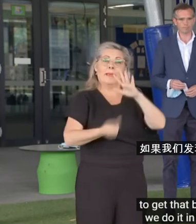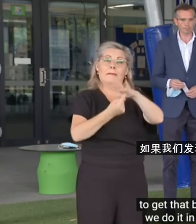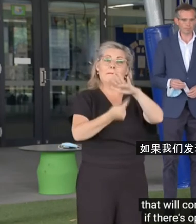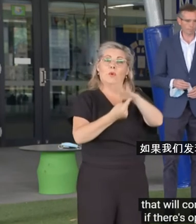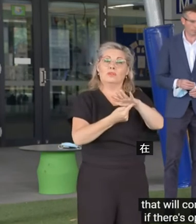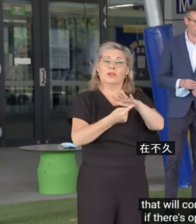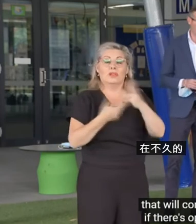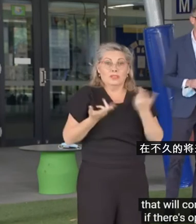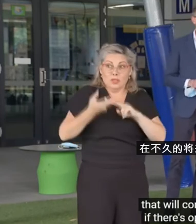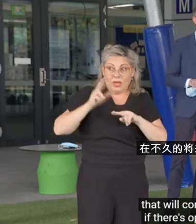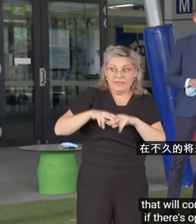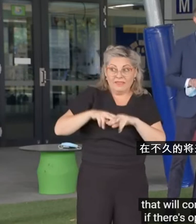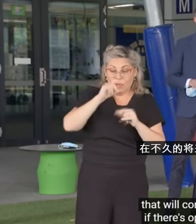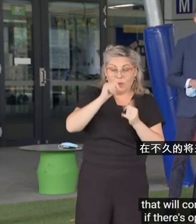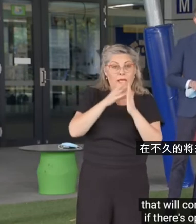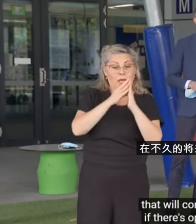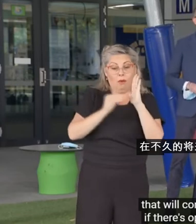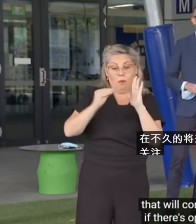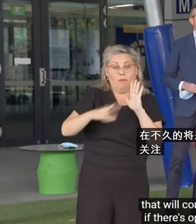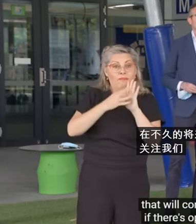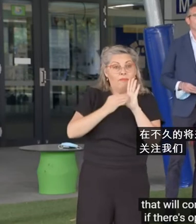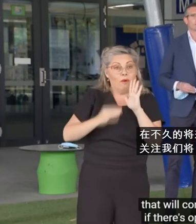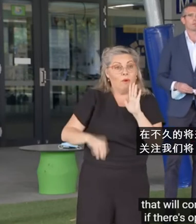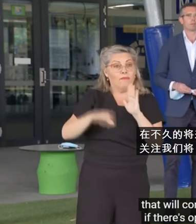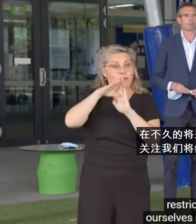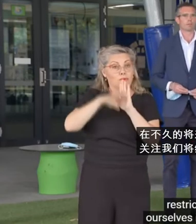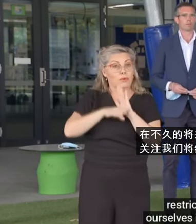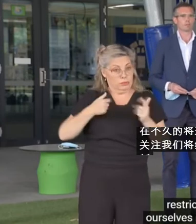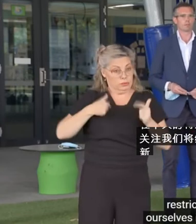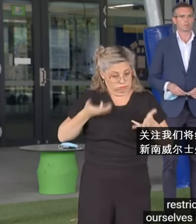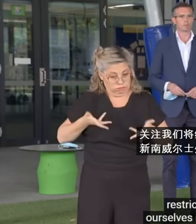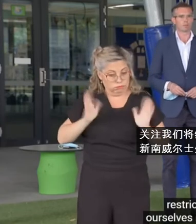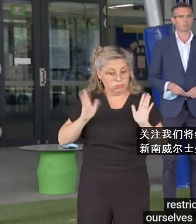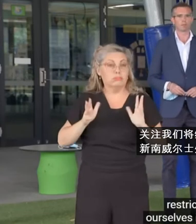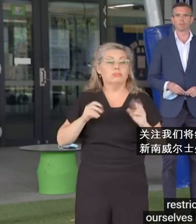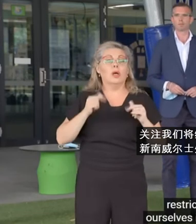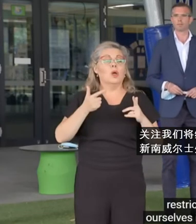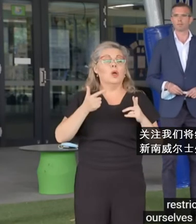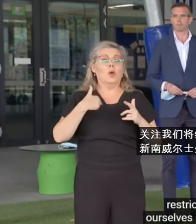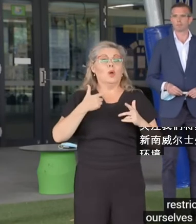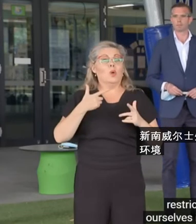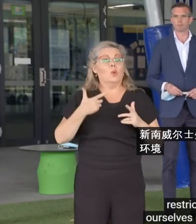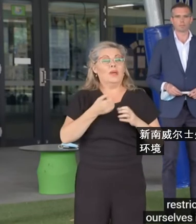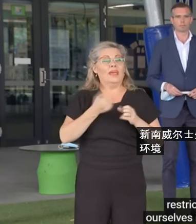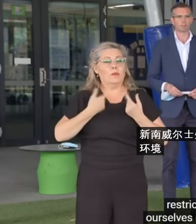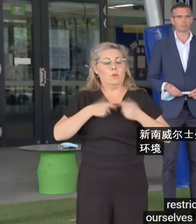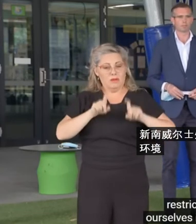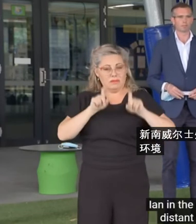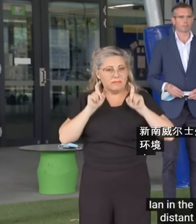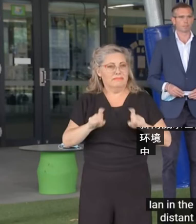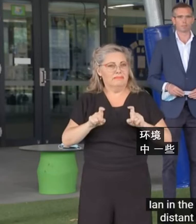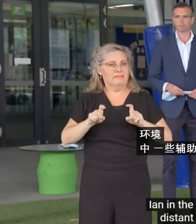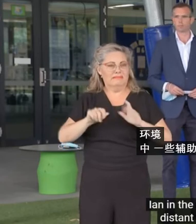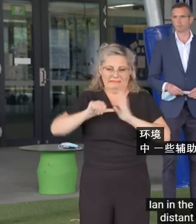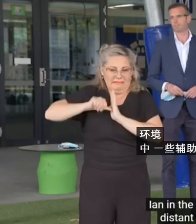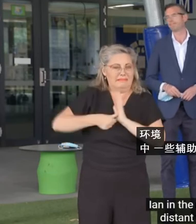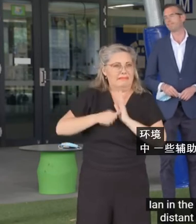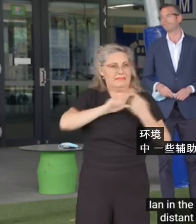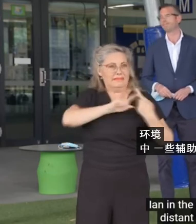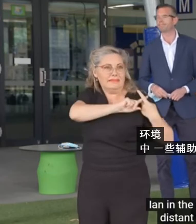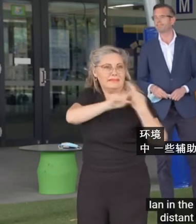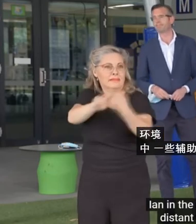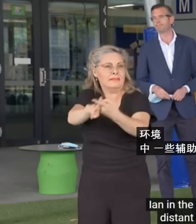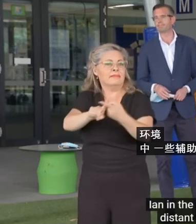better situation in the not too distant future, we'll keep looking at that. We'll keep working with New South Wales Health in terms of our settings. So have there been